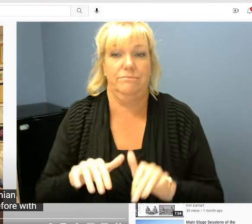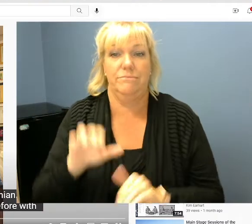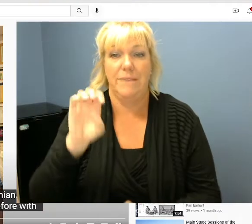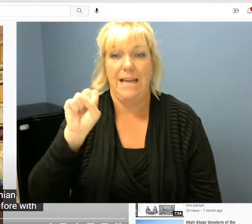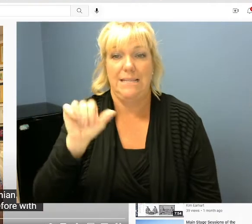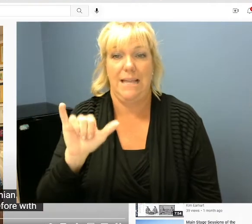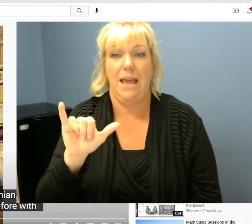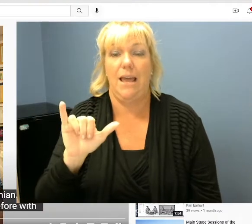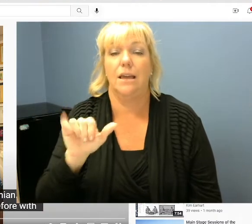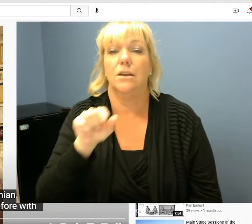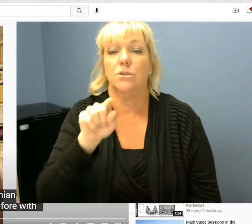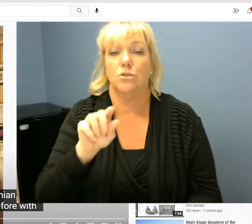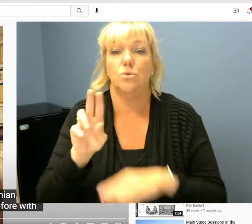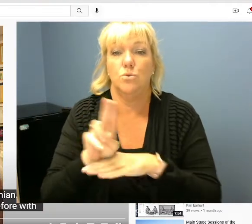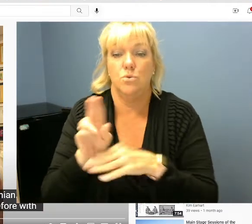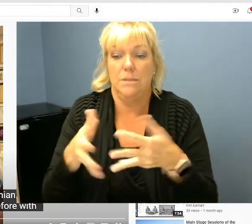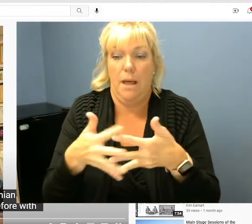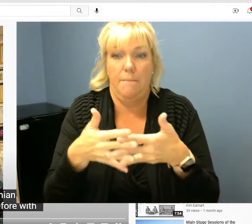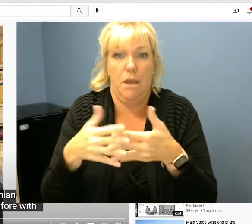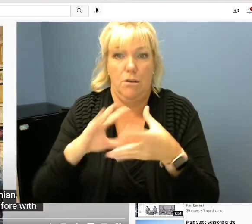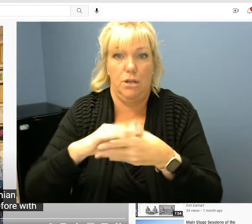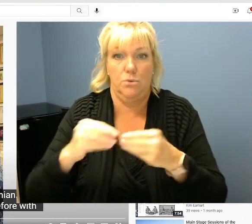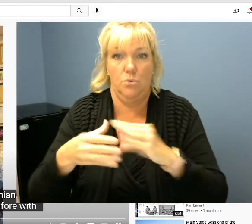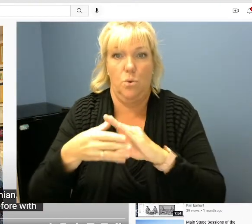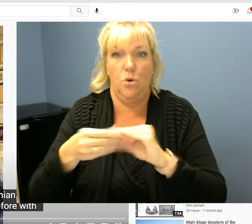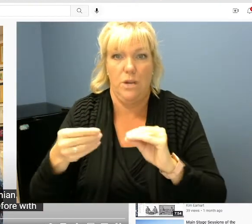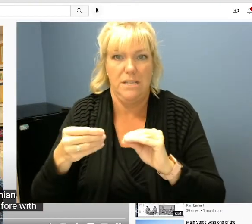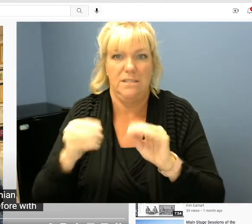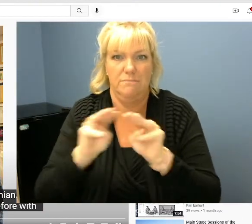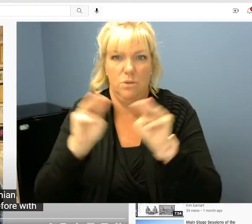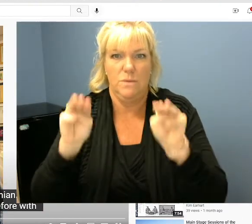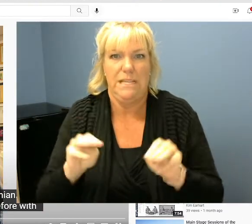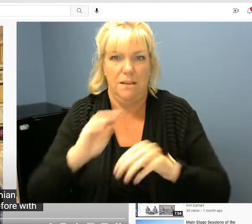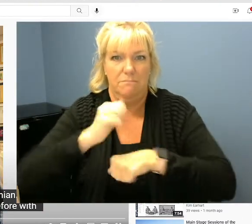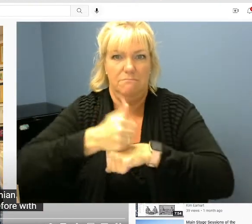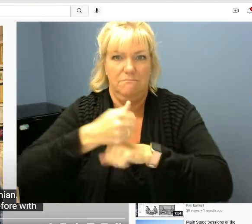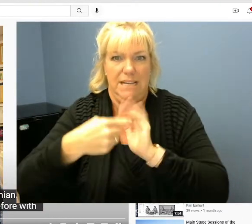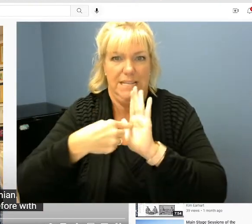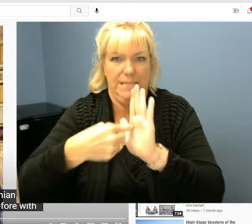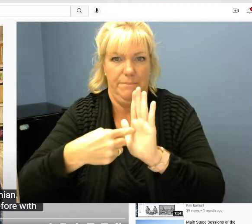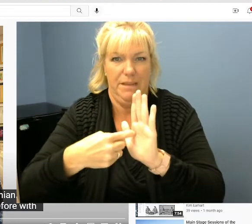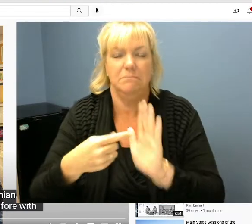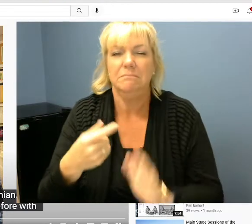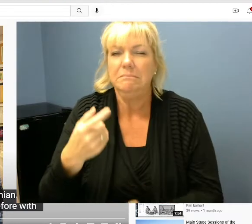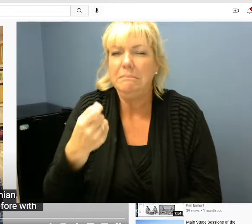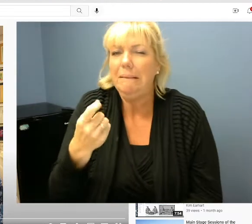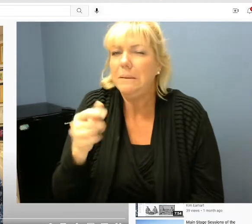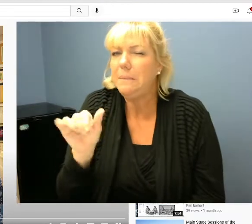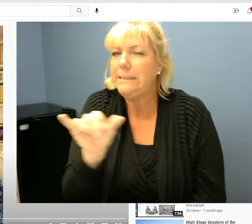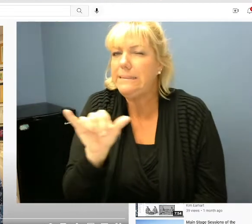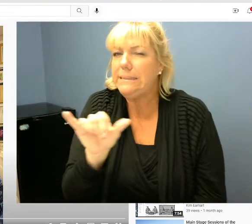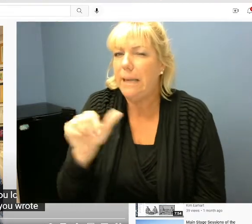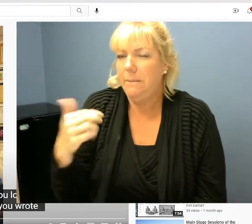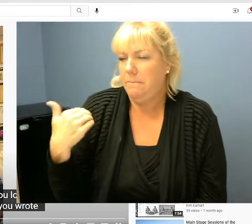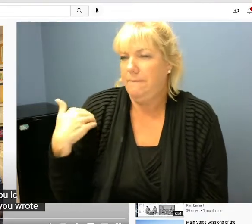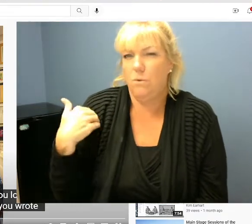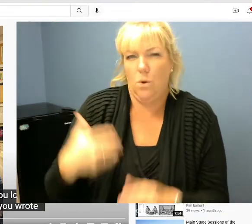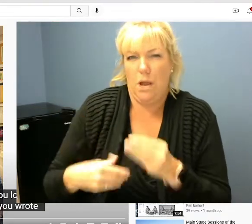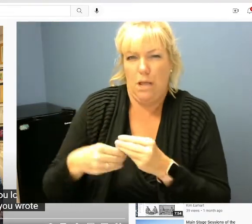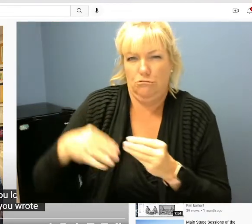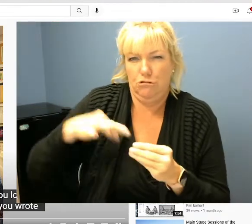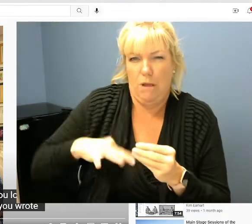American Stories exhibit through the Smithsonian. It's not too different than what you did before with